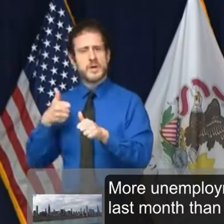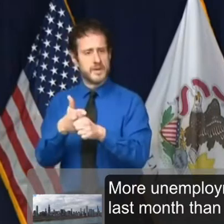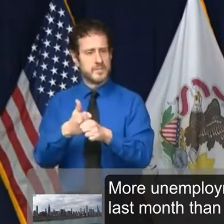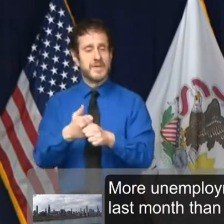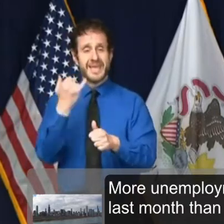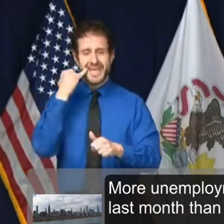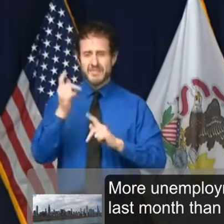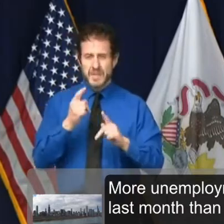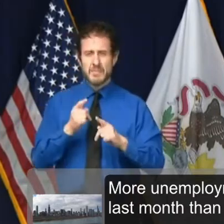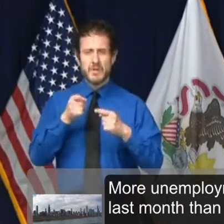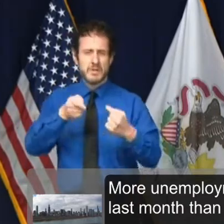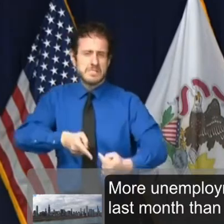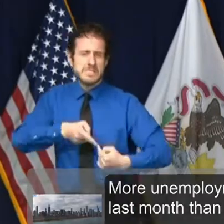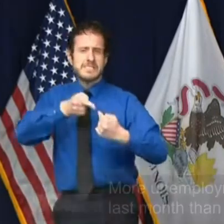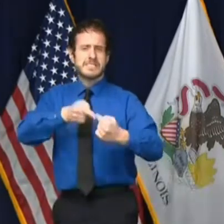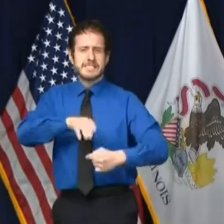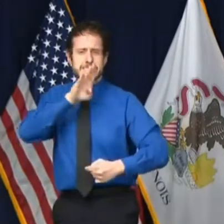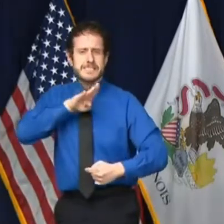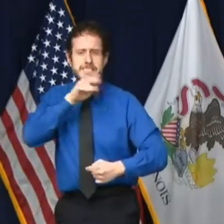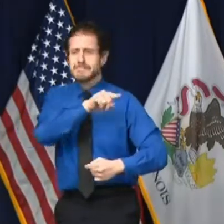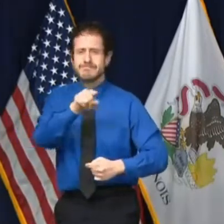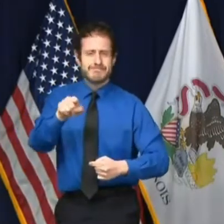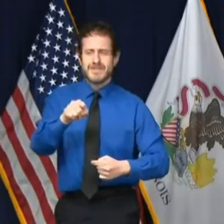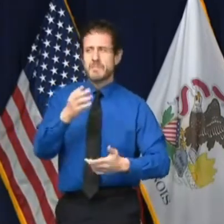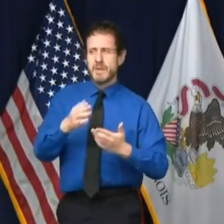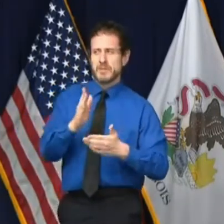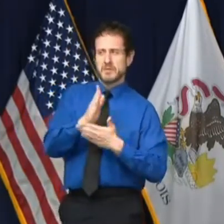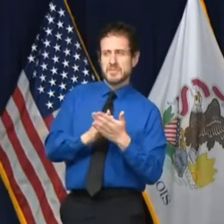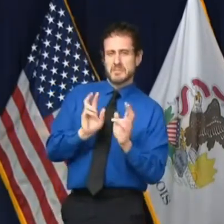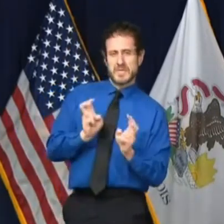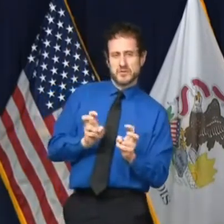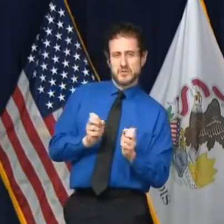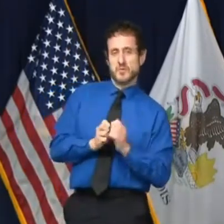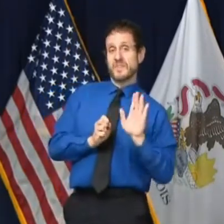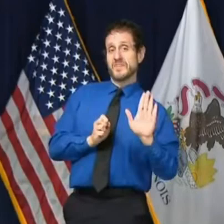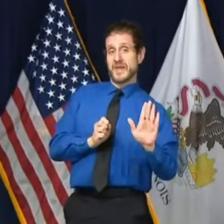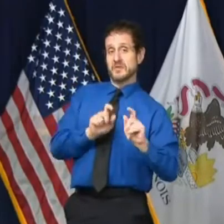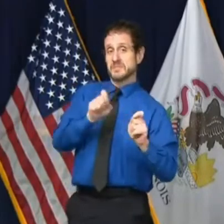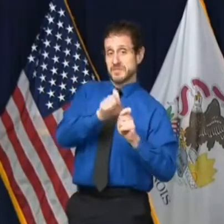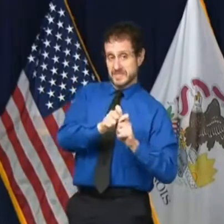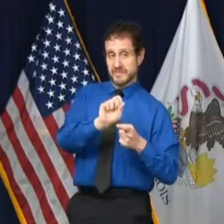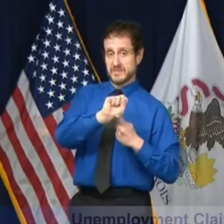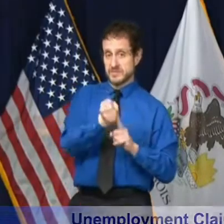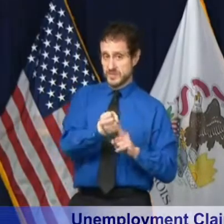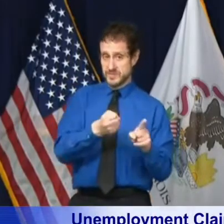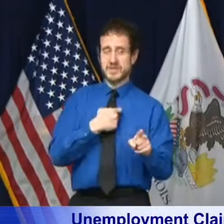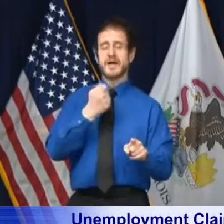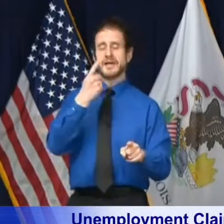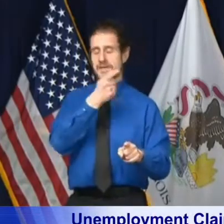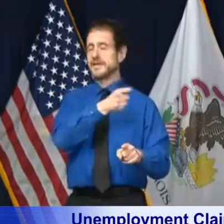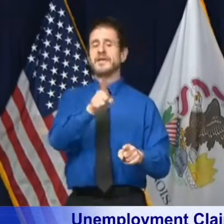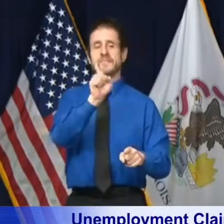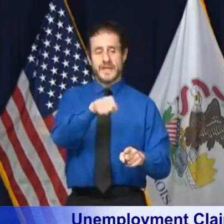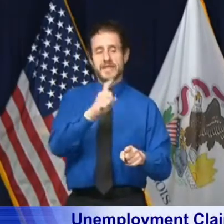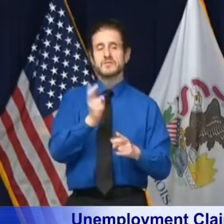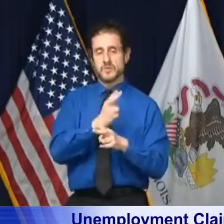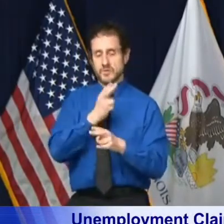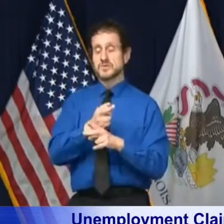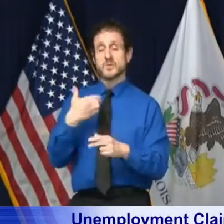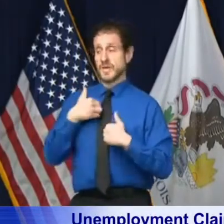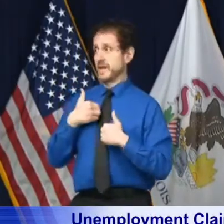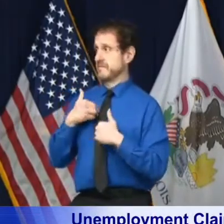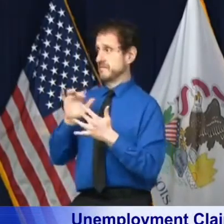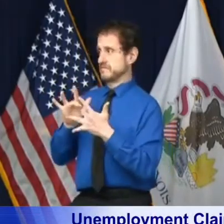trouble, there's typically an issue with their claim, which I understand they need to use. We have